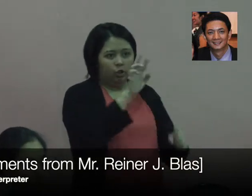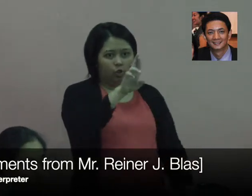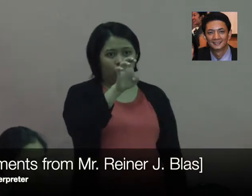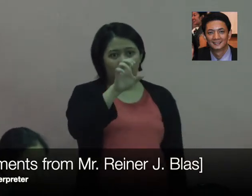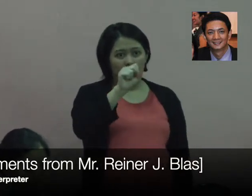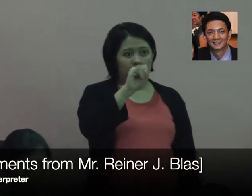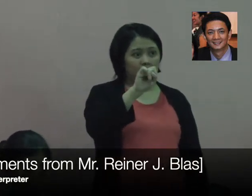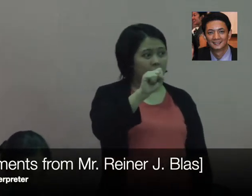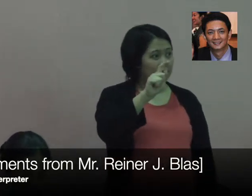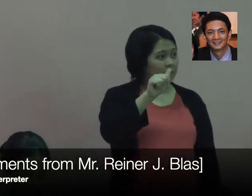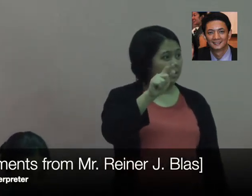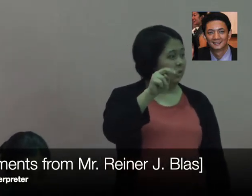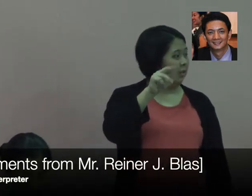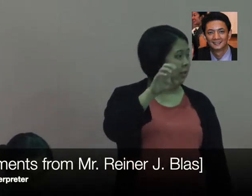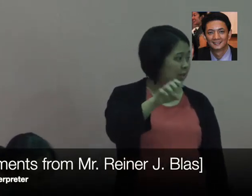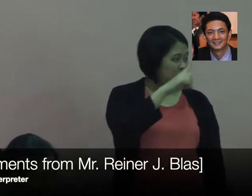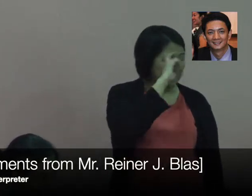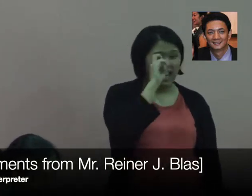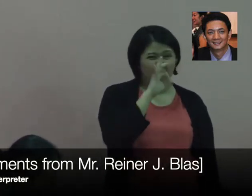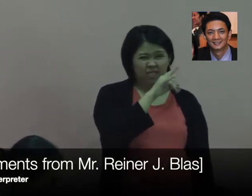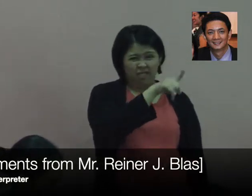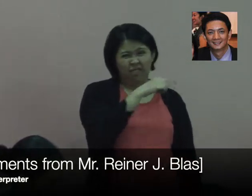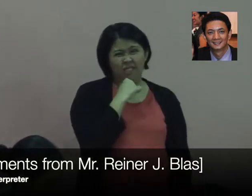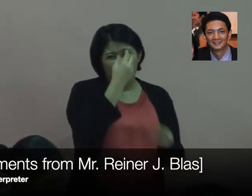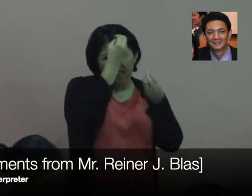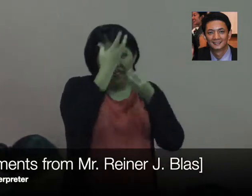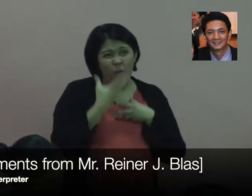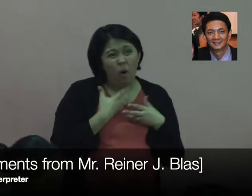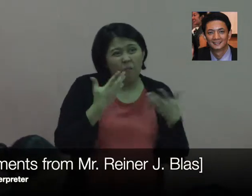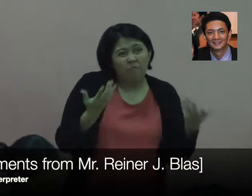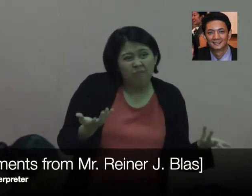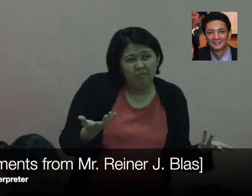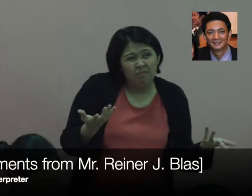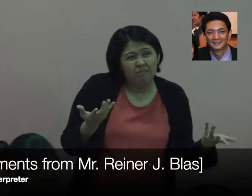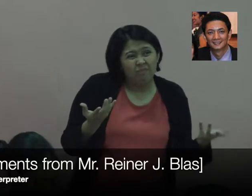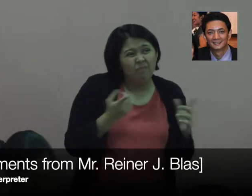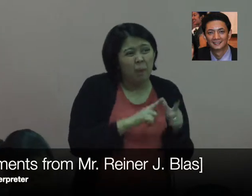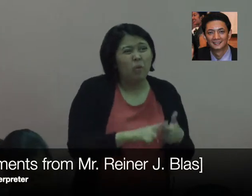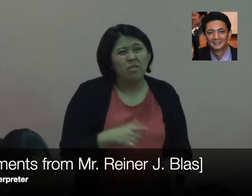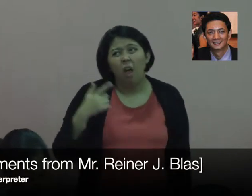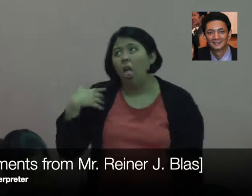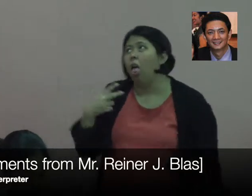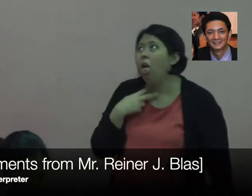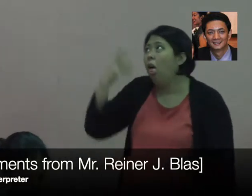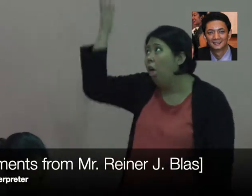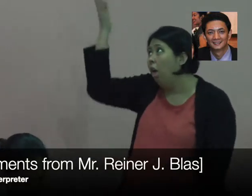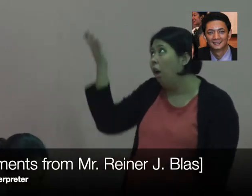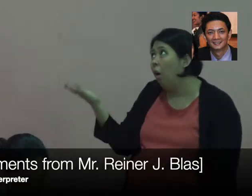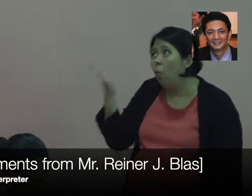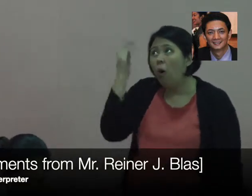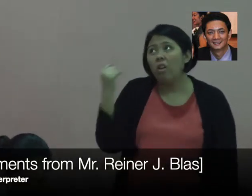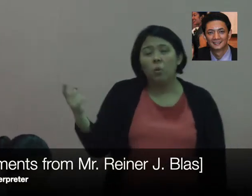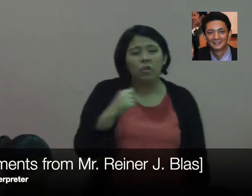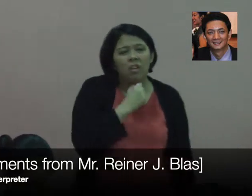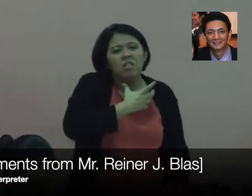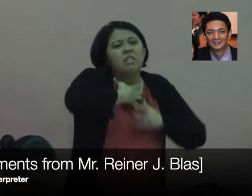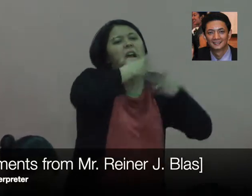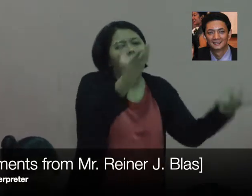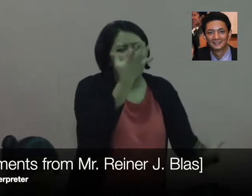hadn't you informed that to us, then we would just have to start to stick with this question. Why did you not